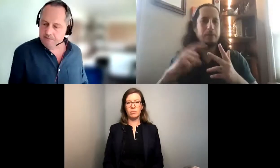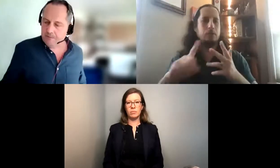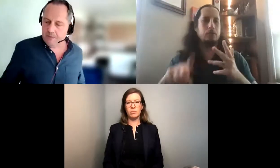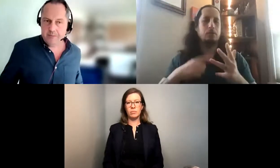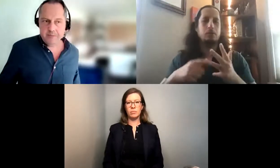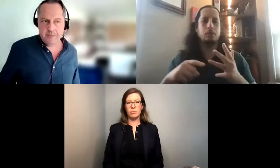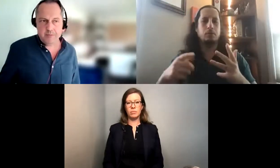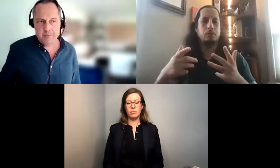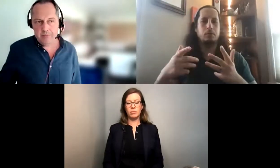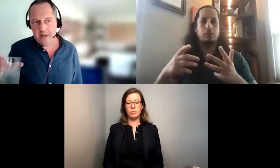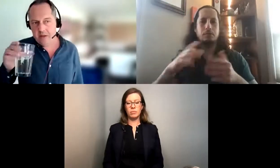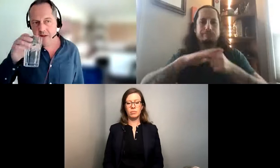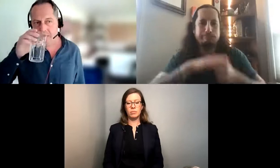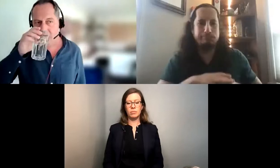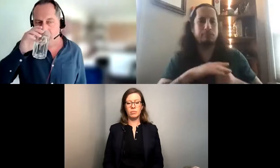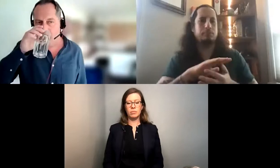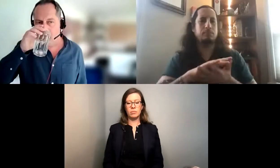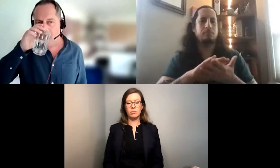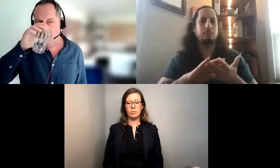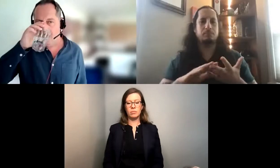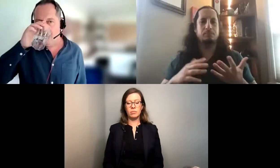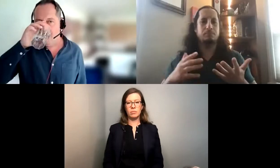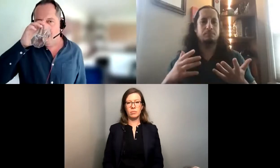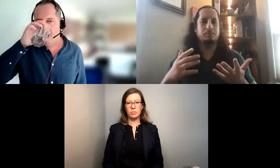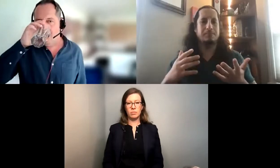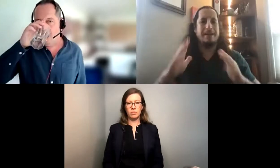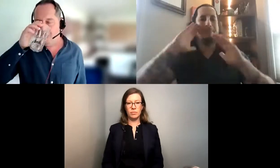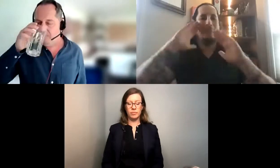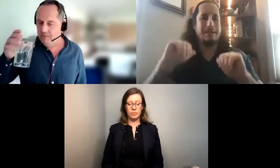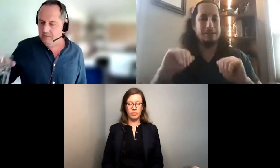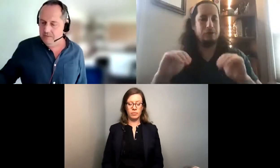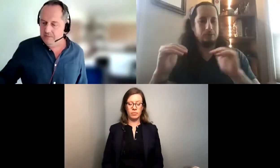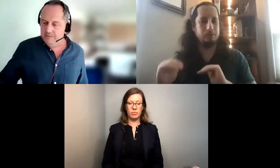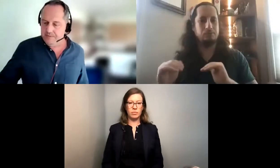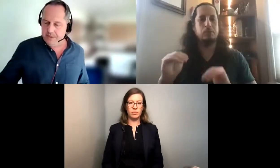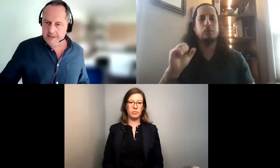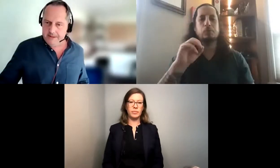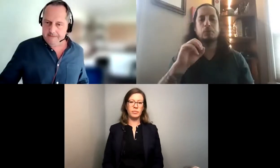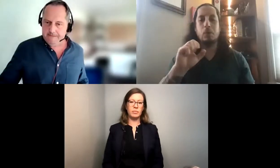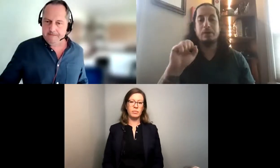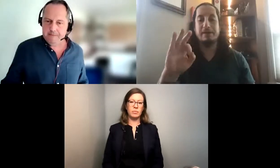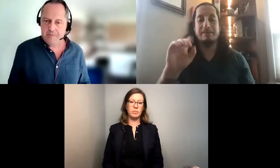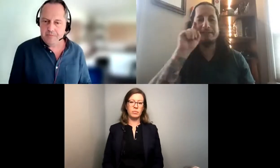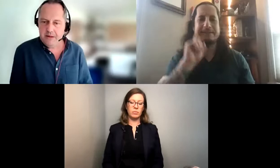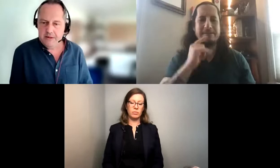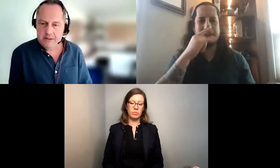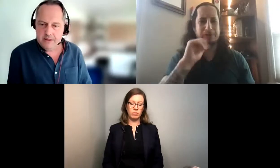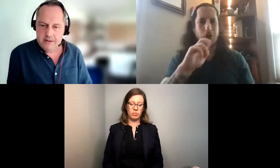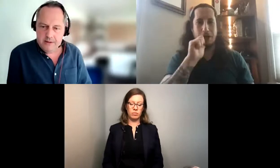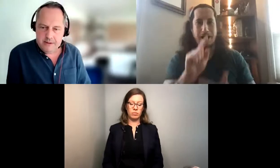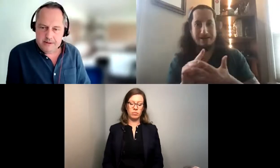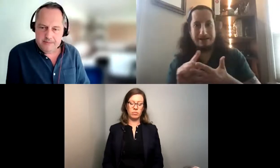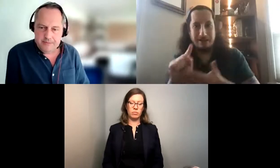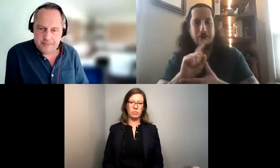peers, language deprivation, oppression in a variety of forms, lowered